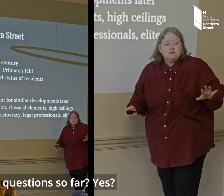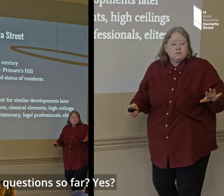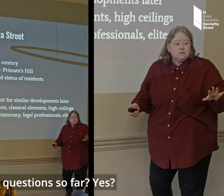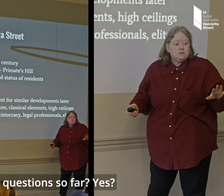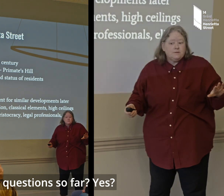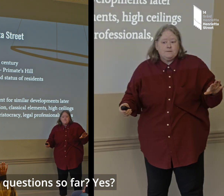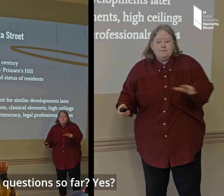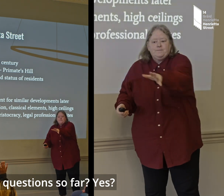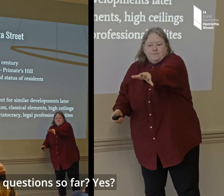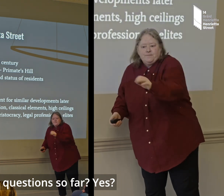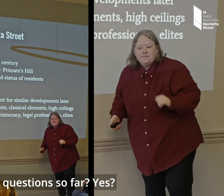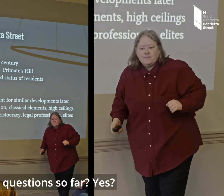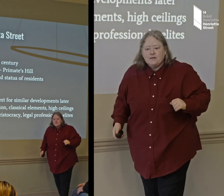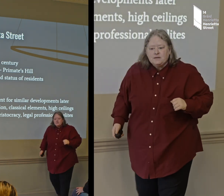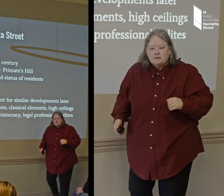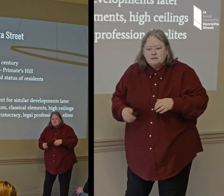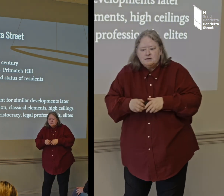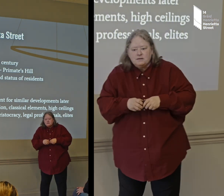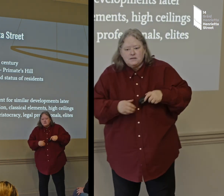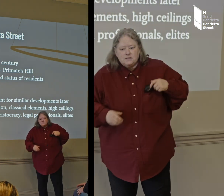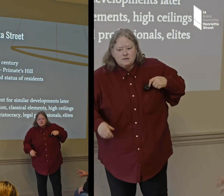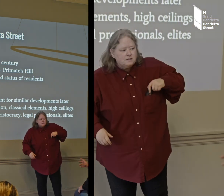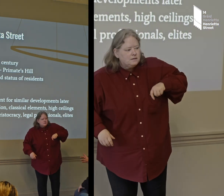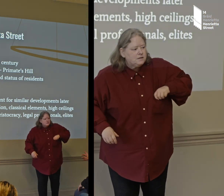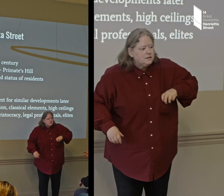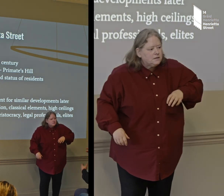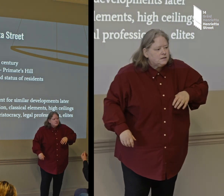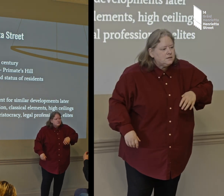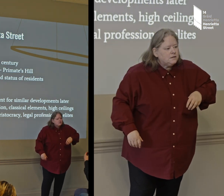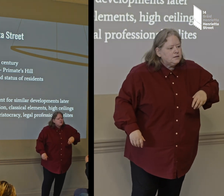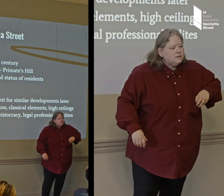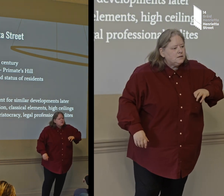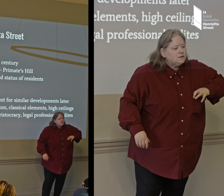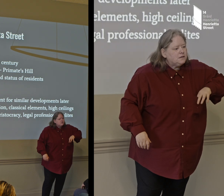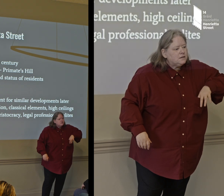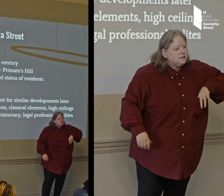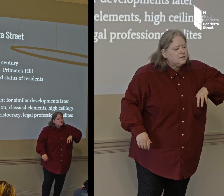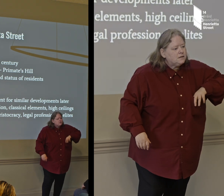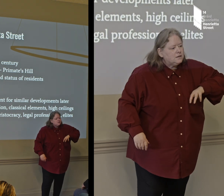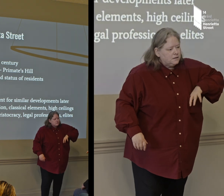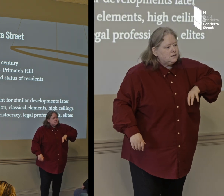any questions so far? Yes? Who was this Henrietta precisely?